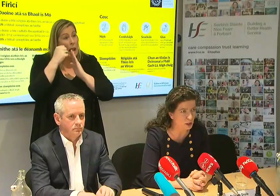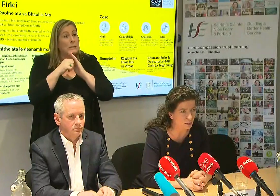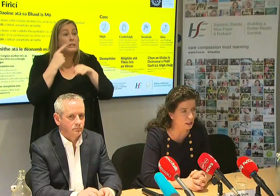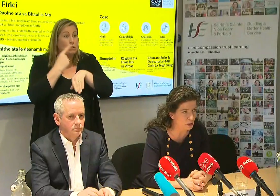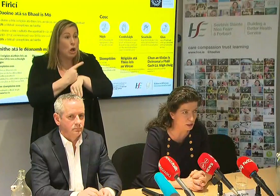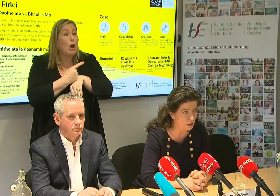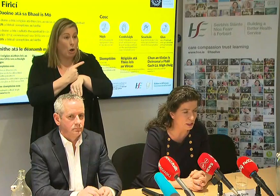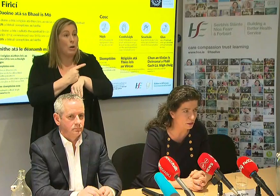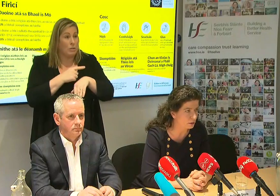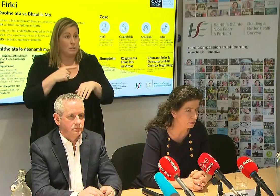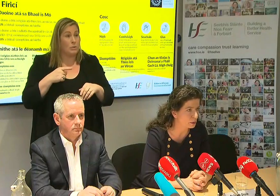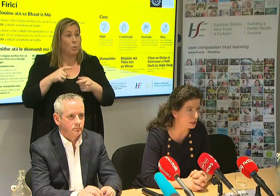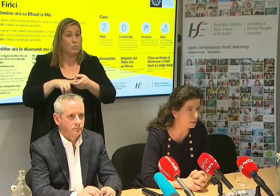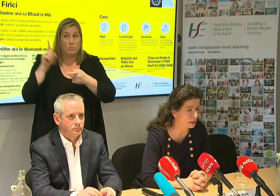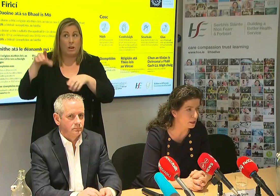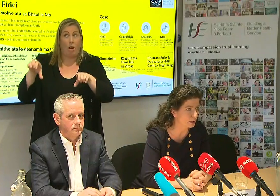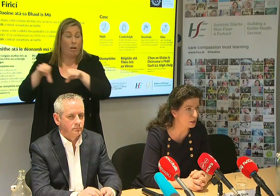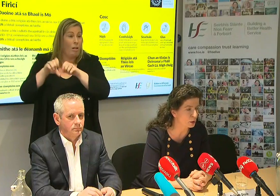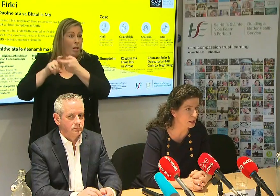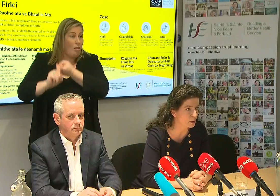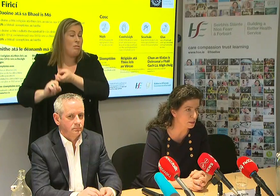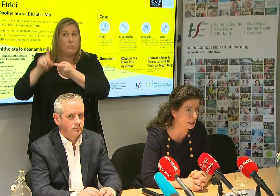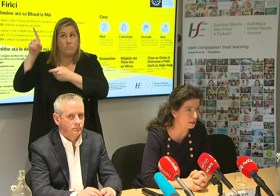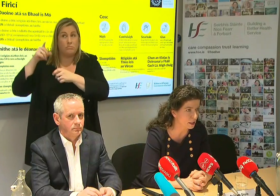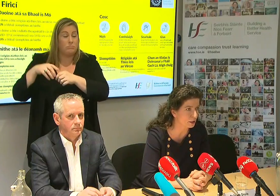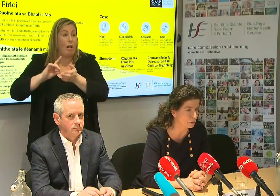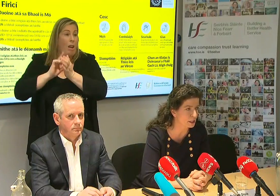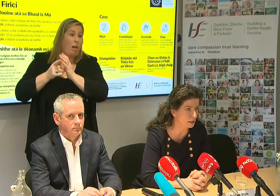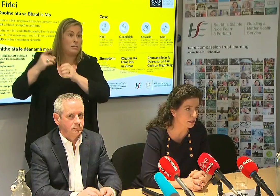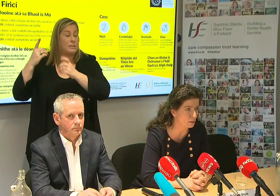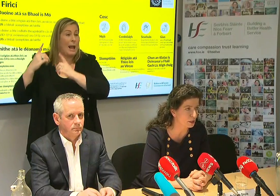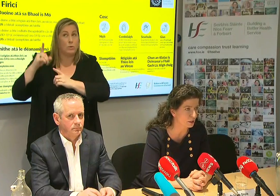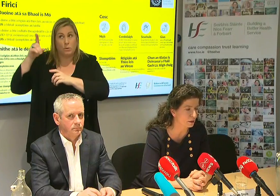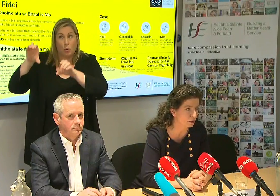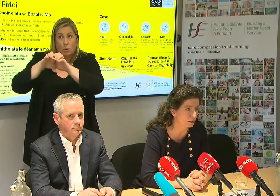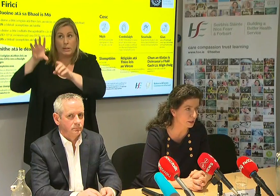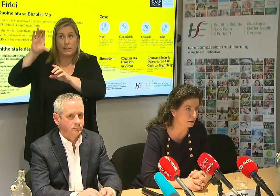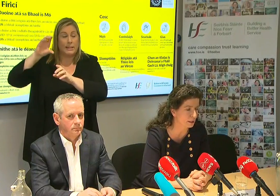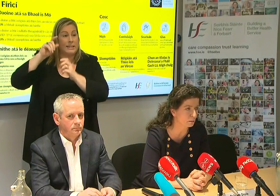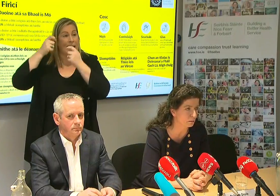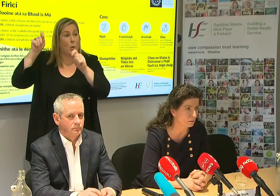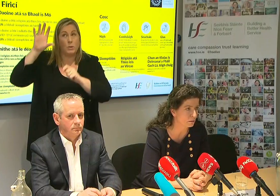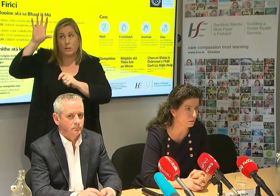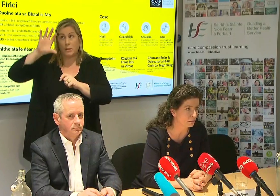of common terminology is lockdown, but it depends on. So it's based on a risk assessment of their